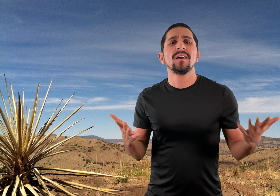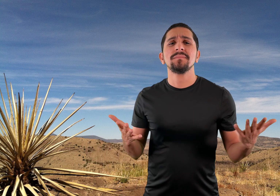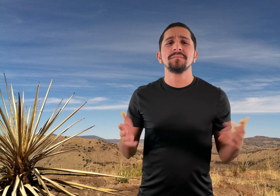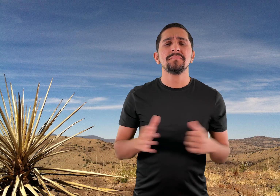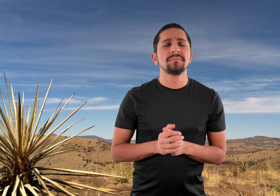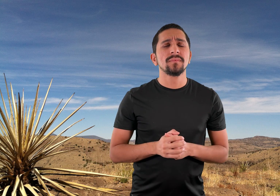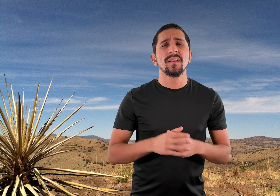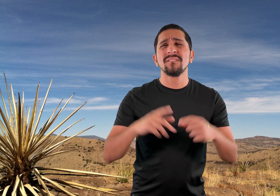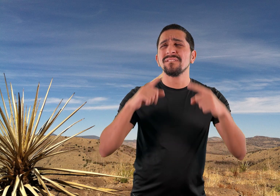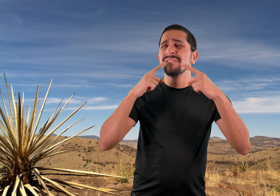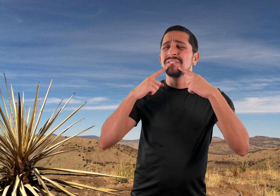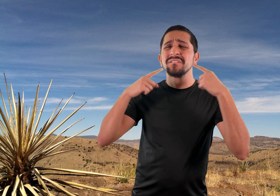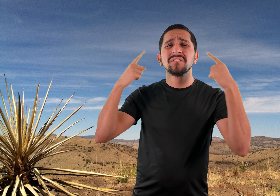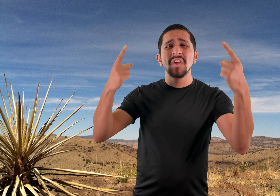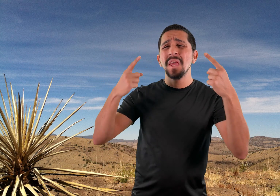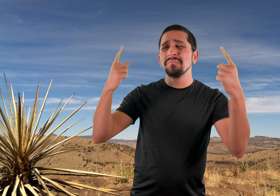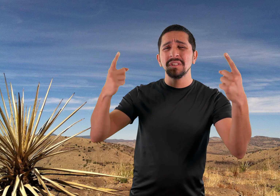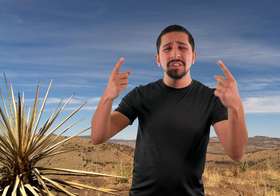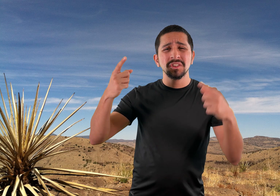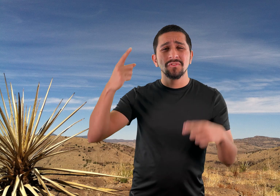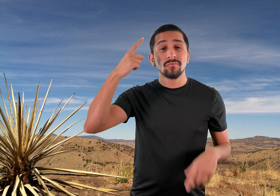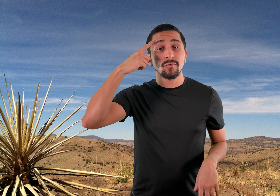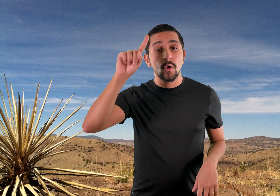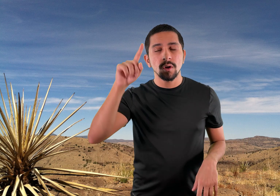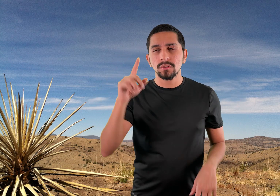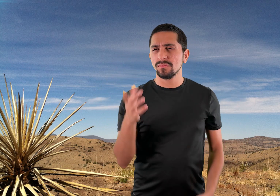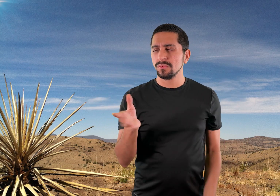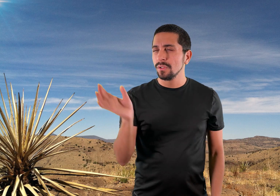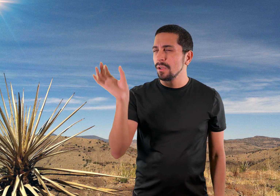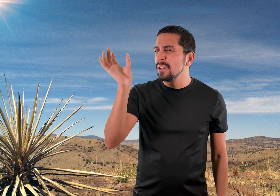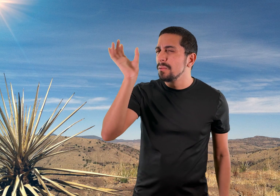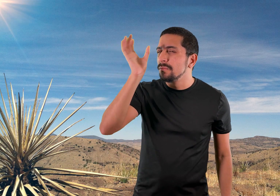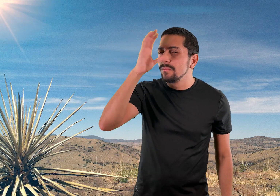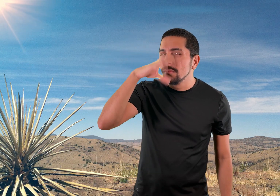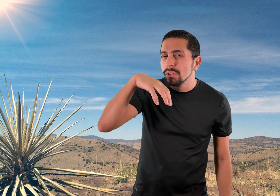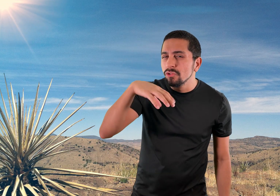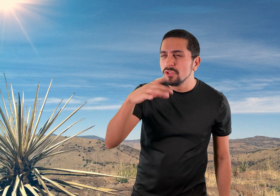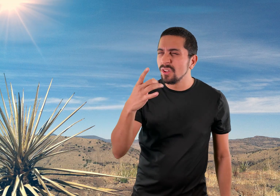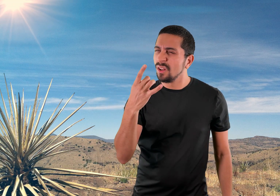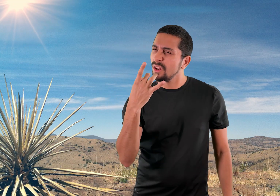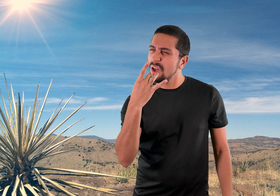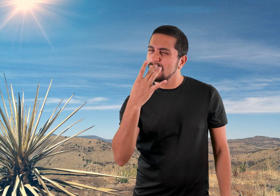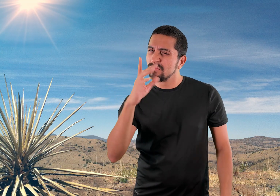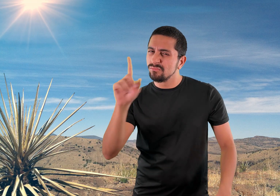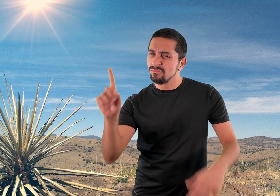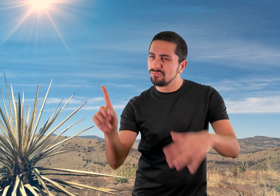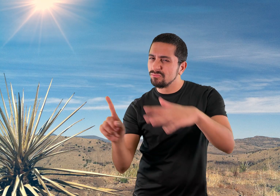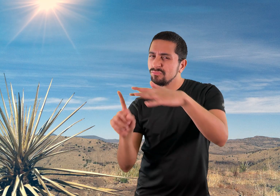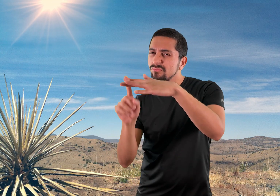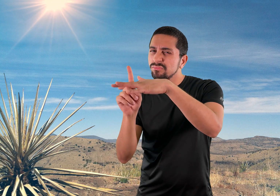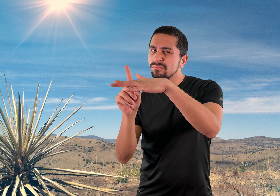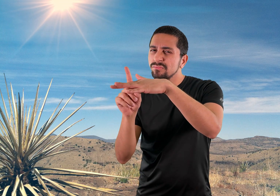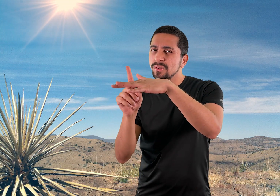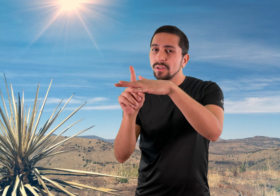It is famous for the mysterious lights that appear